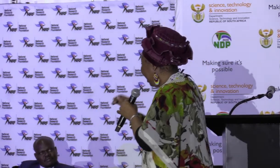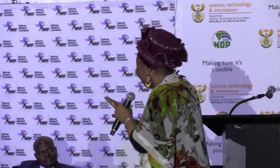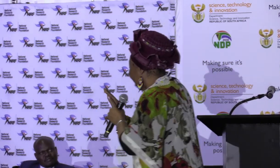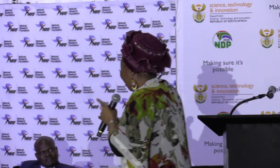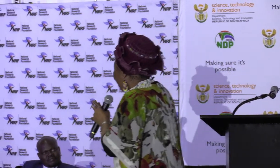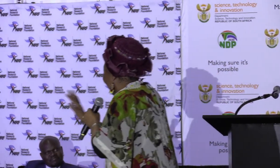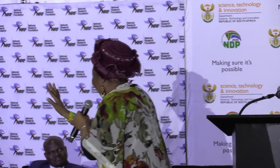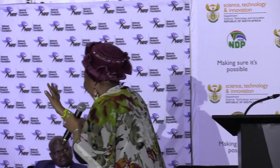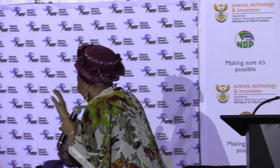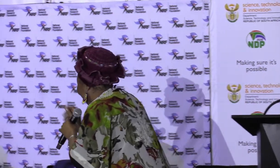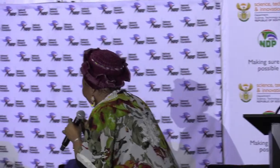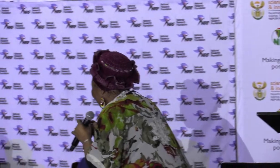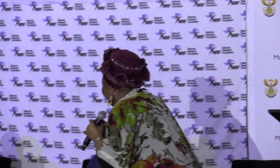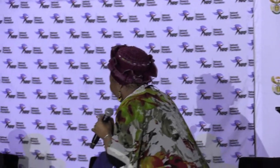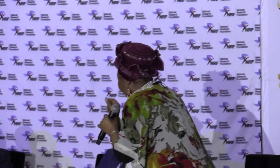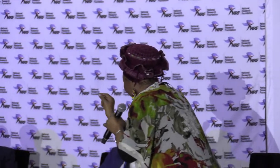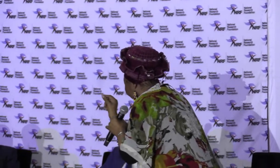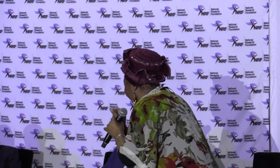going